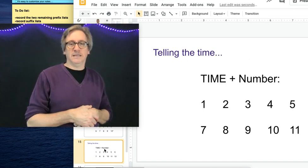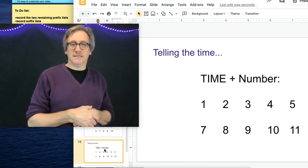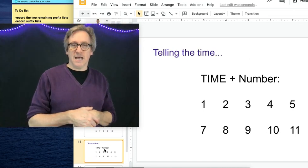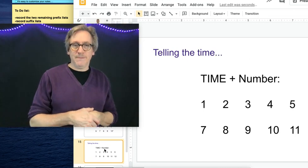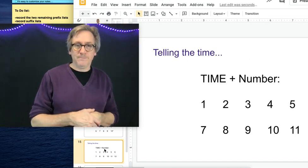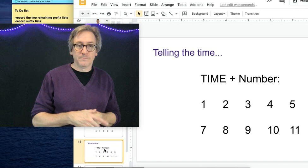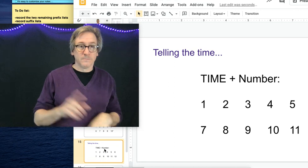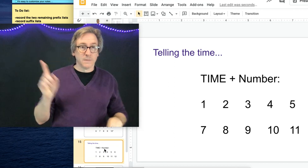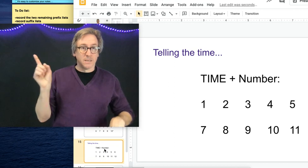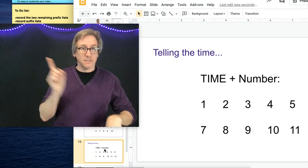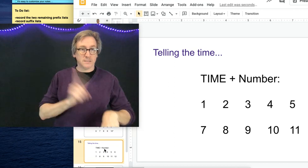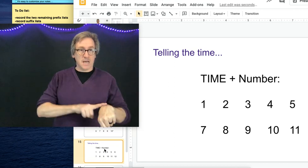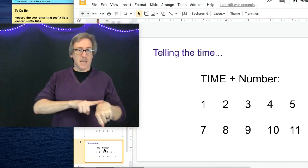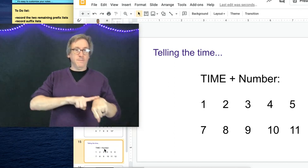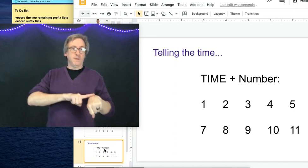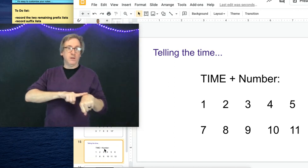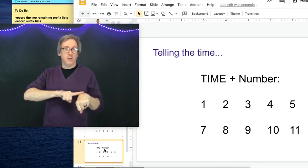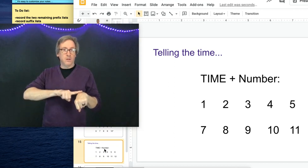Telling the time